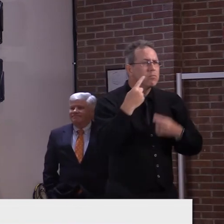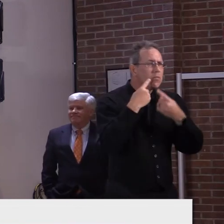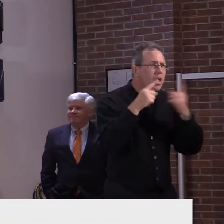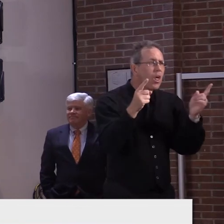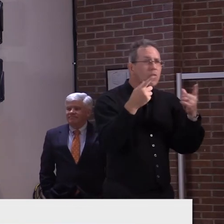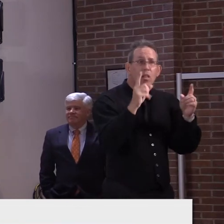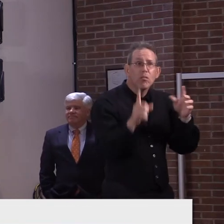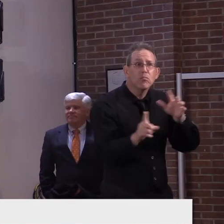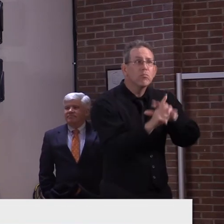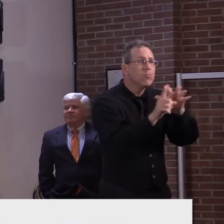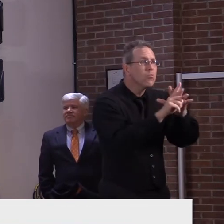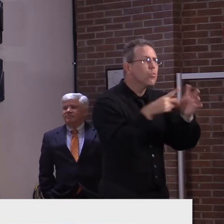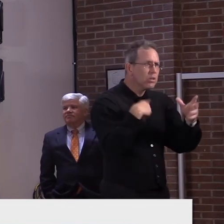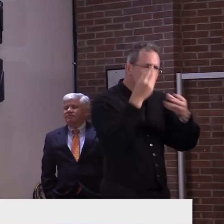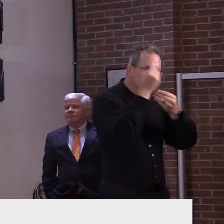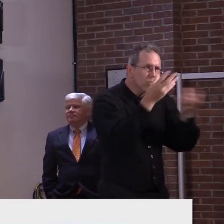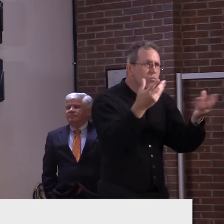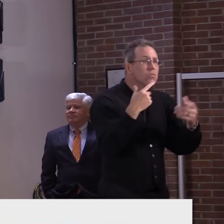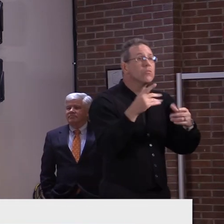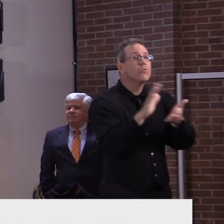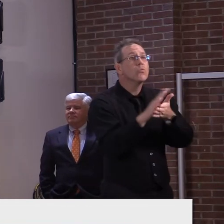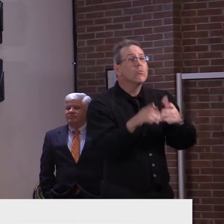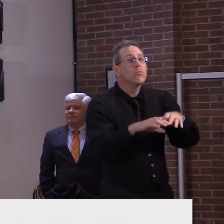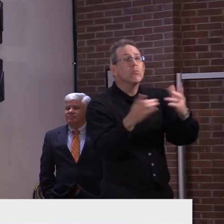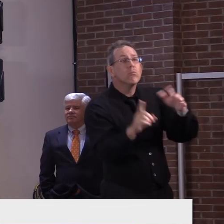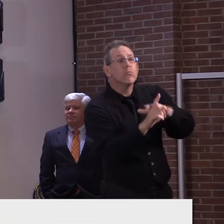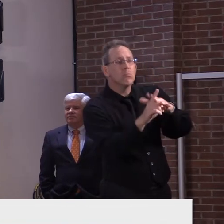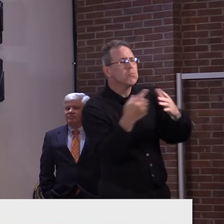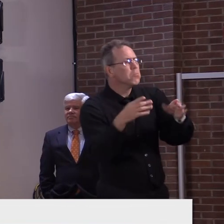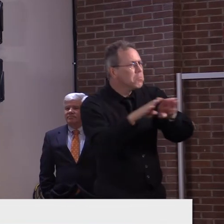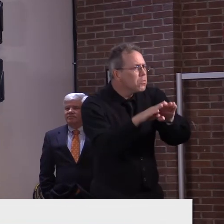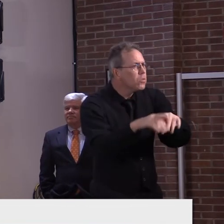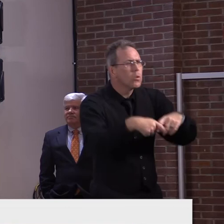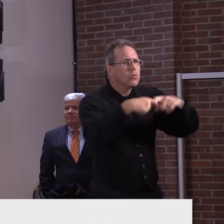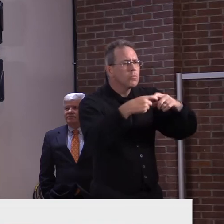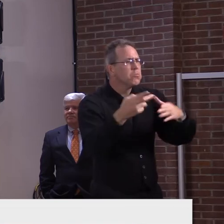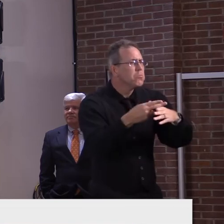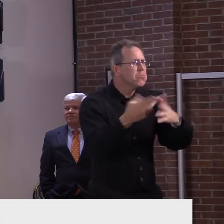schools this year as well. All right. That's all. Thank you.